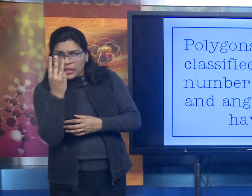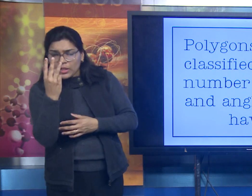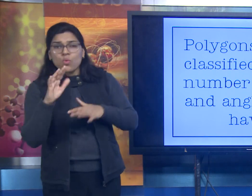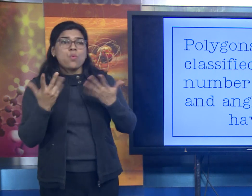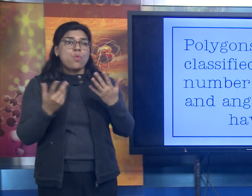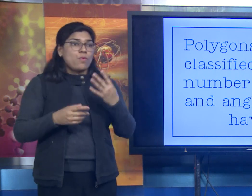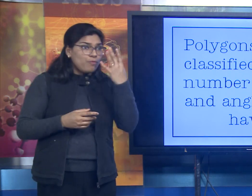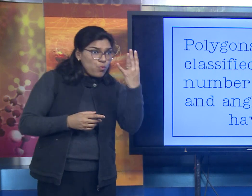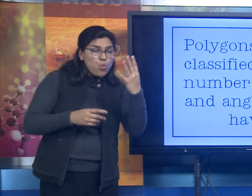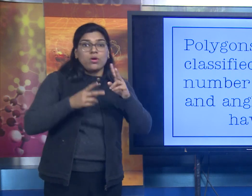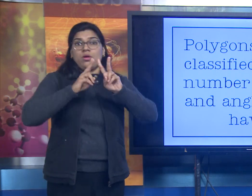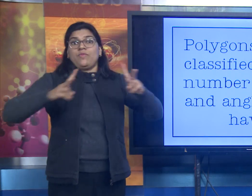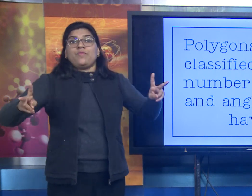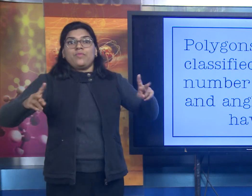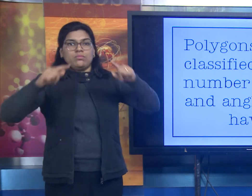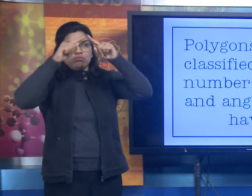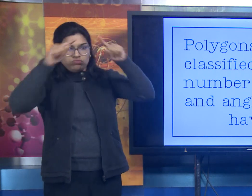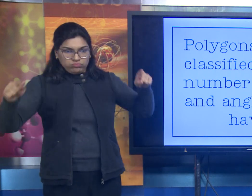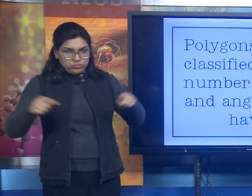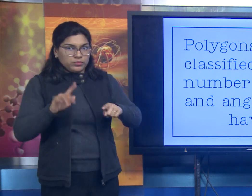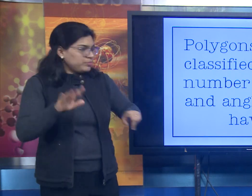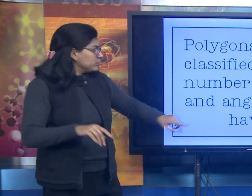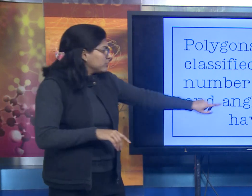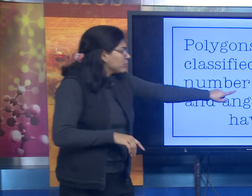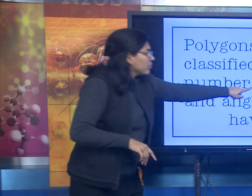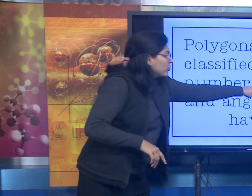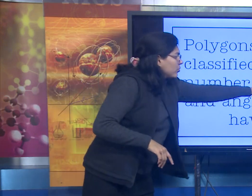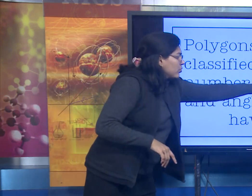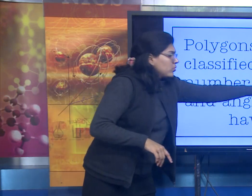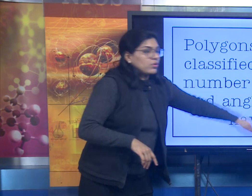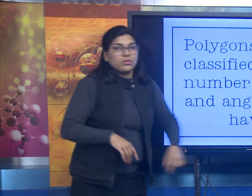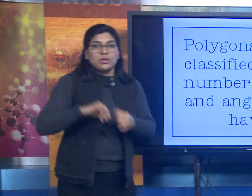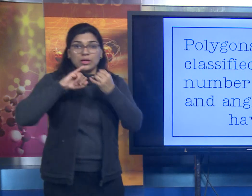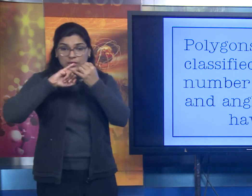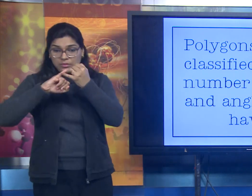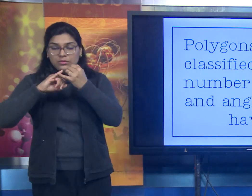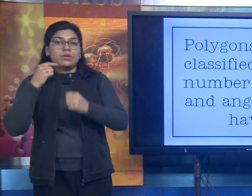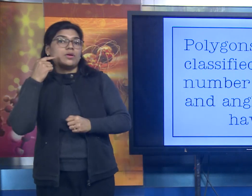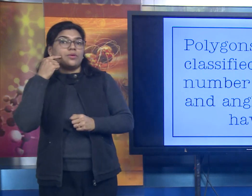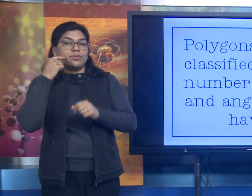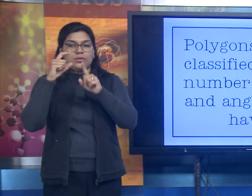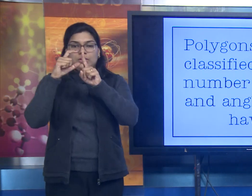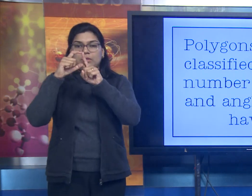two lines, they can have one group. When there are three lines, that can be in another group. See the